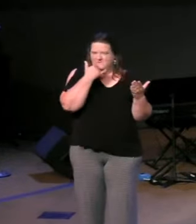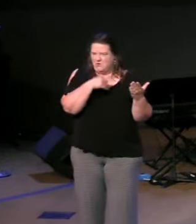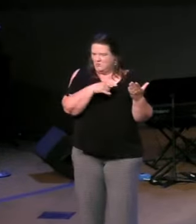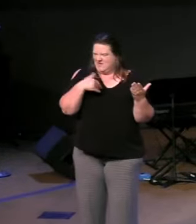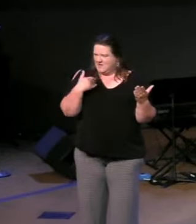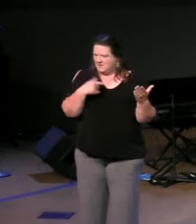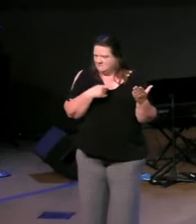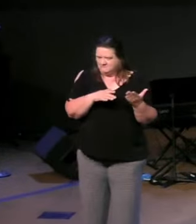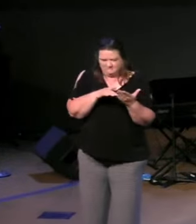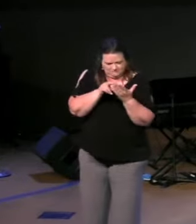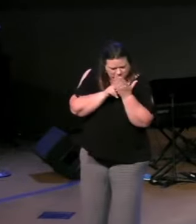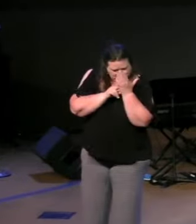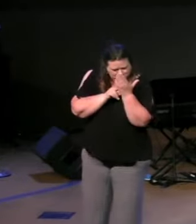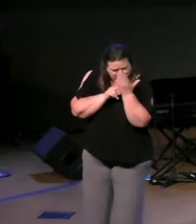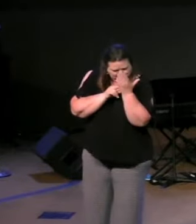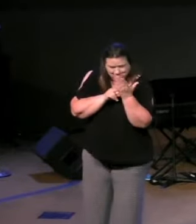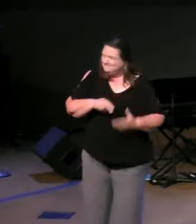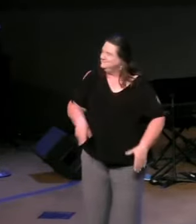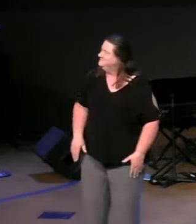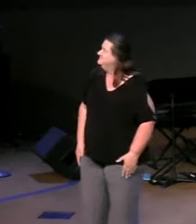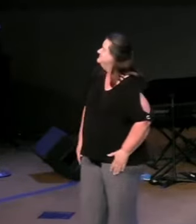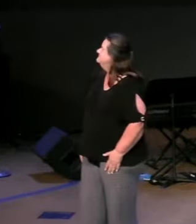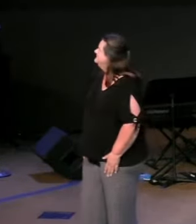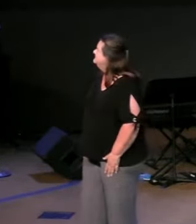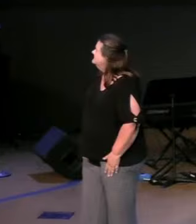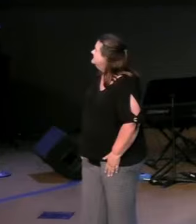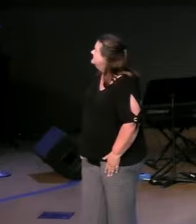I do. I just cool.